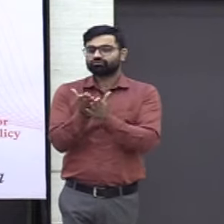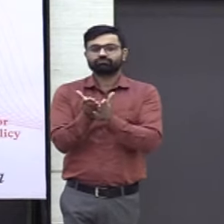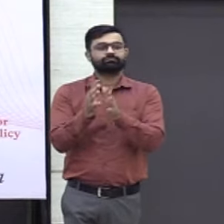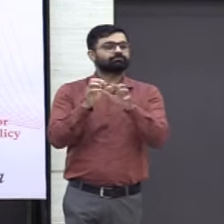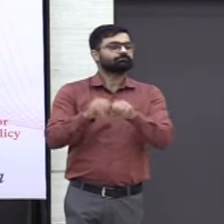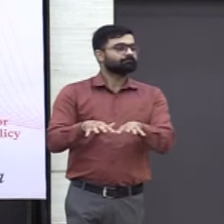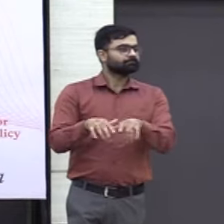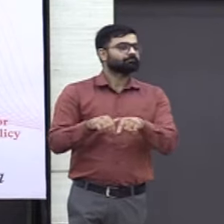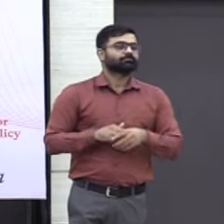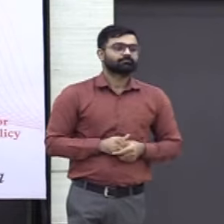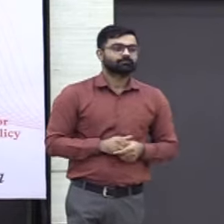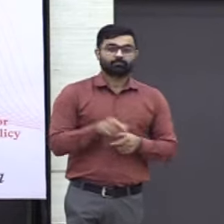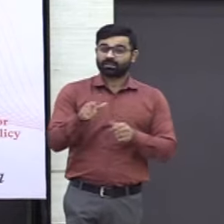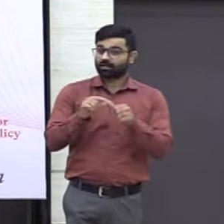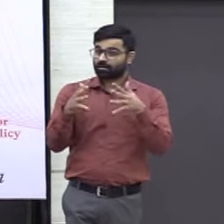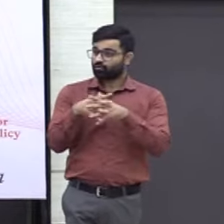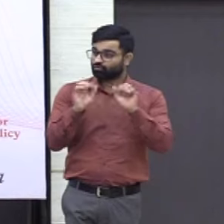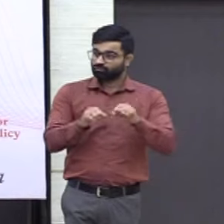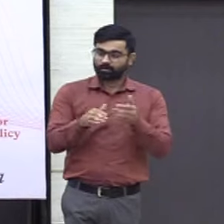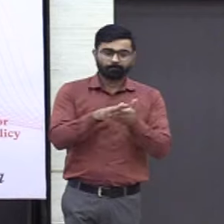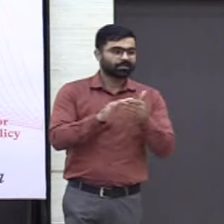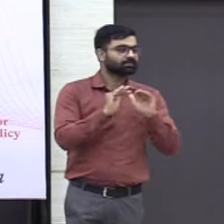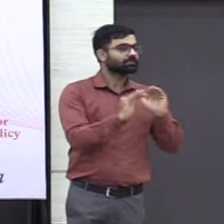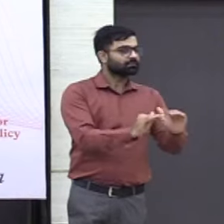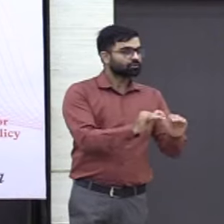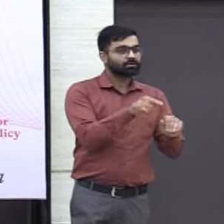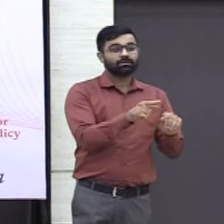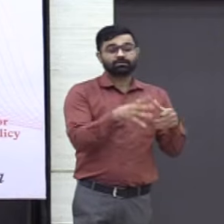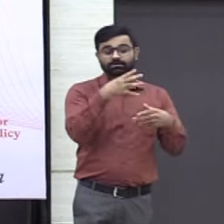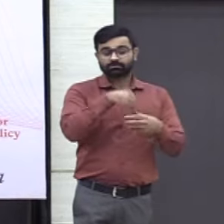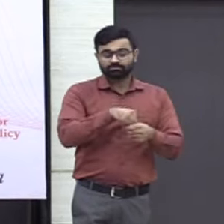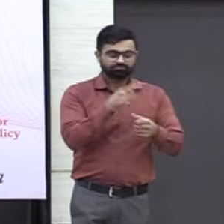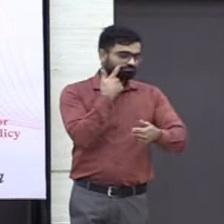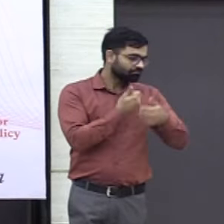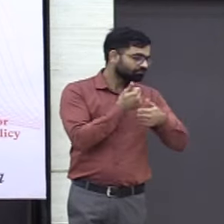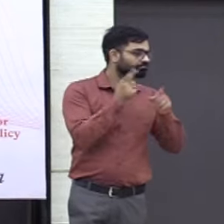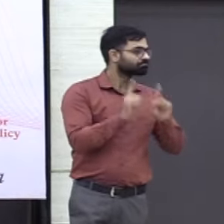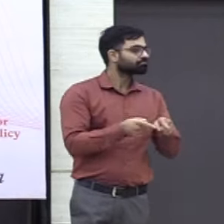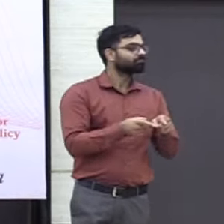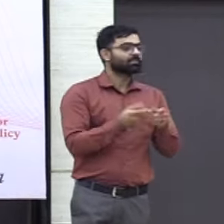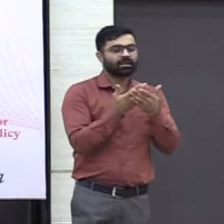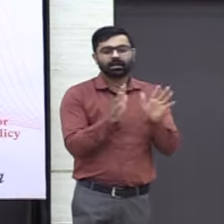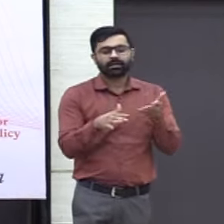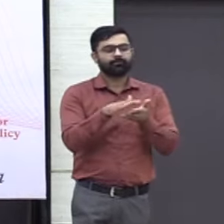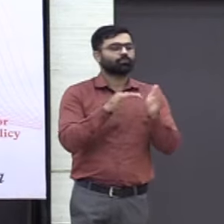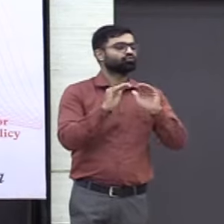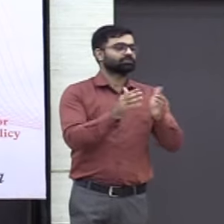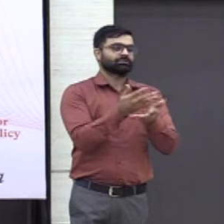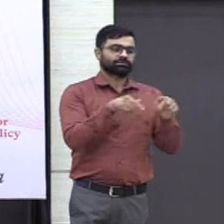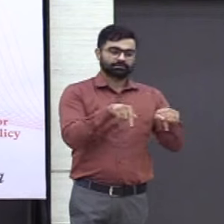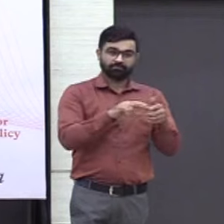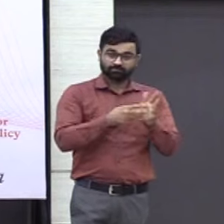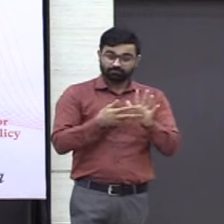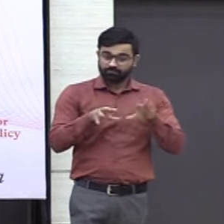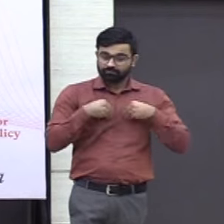discretion. Therefore, law has to be reasonable. That's the litmus test of any piece of legislation, which